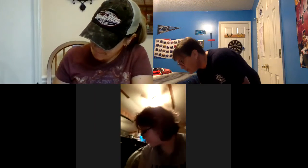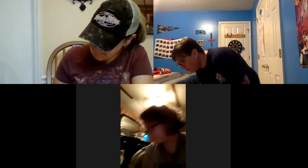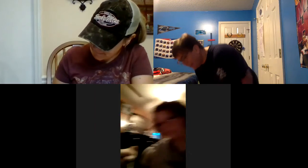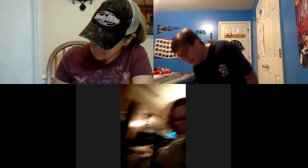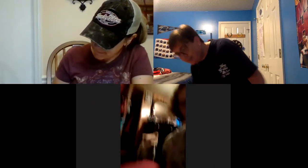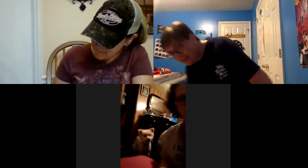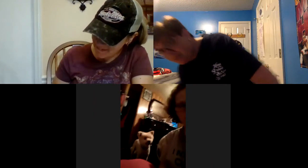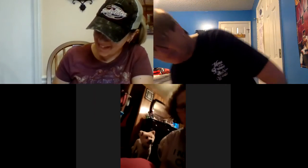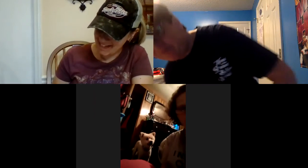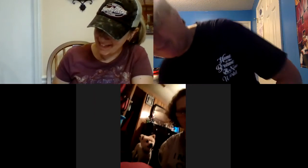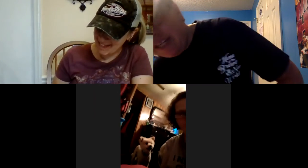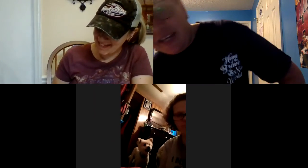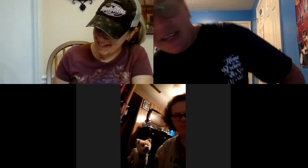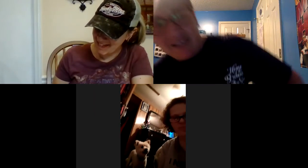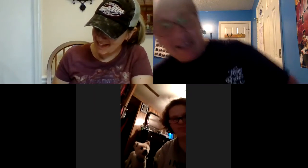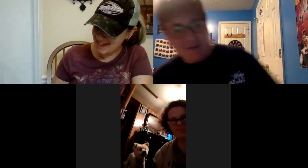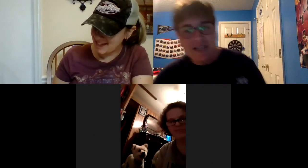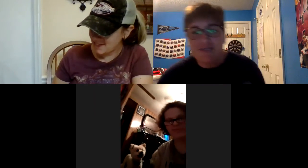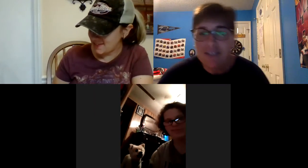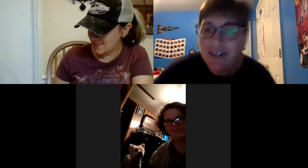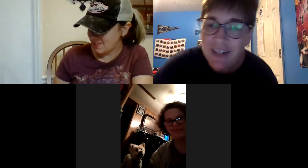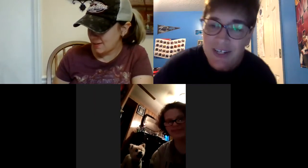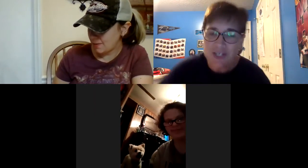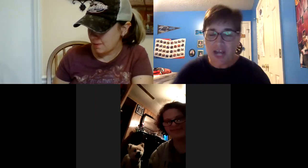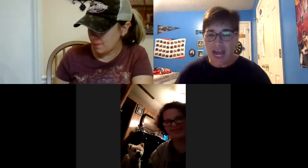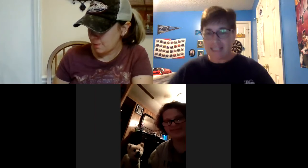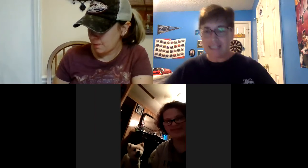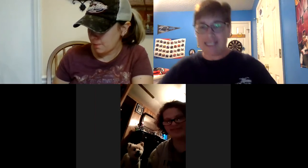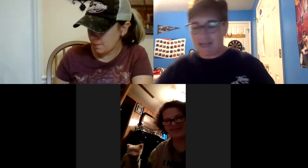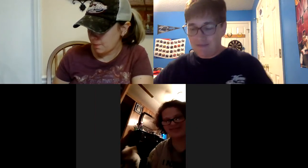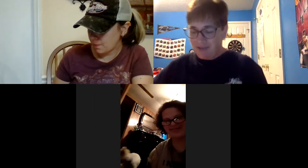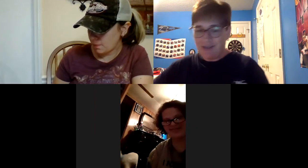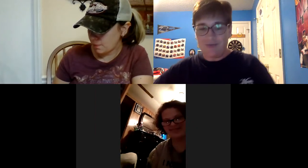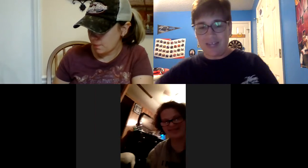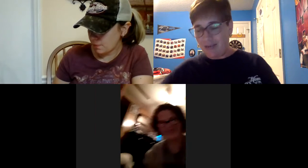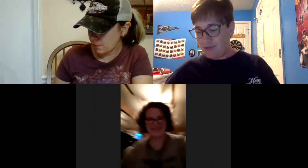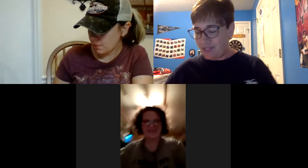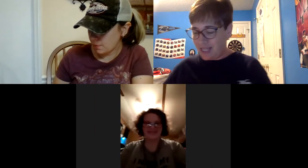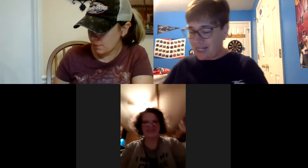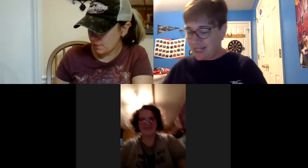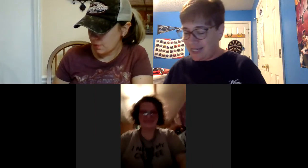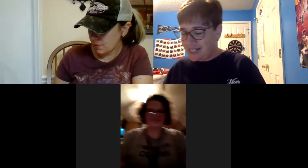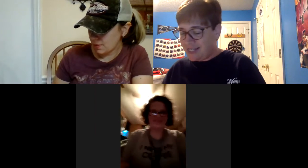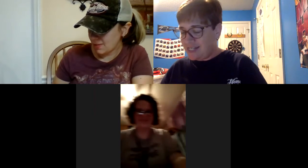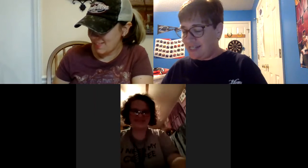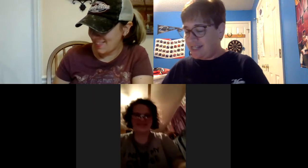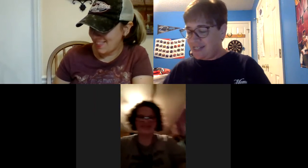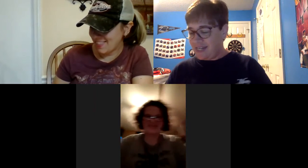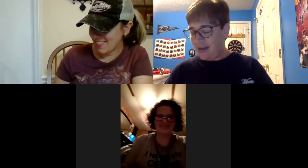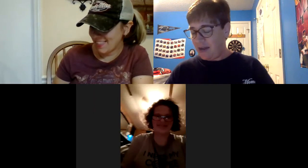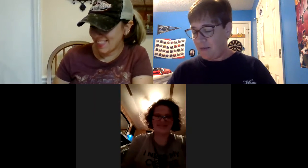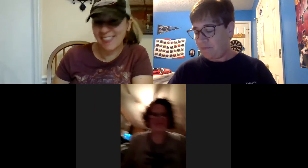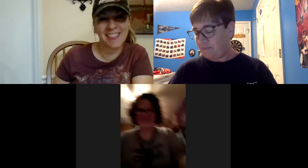of those already. So, and we even chatted some with Amber's son.